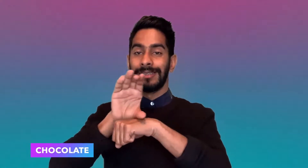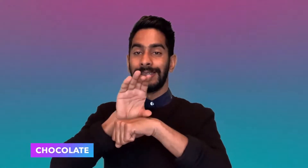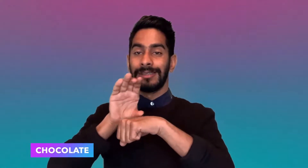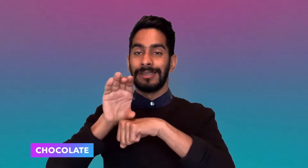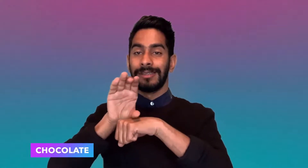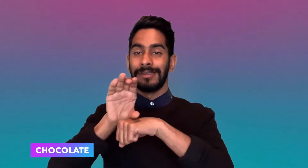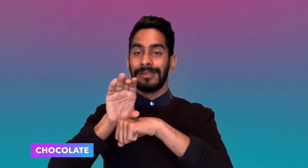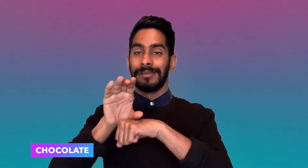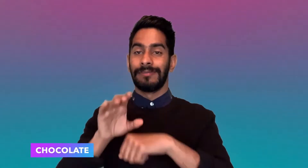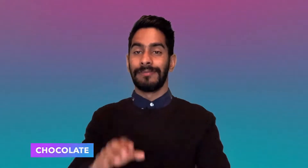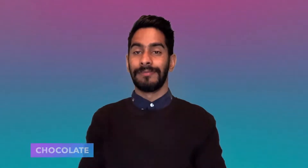Chocolate.